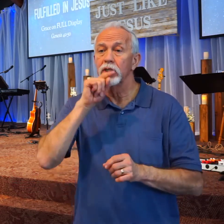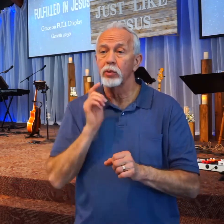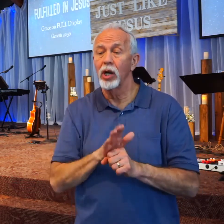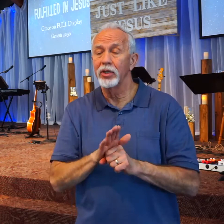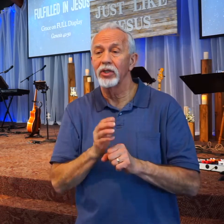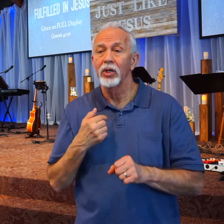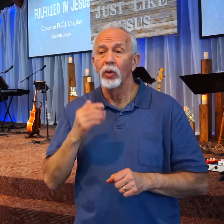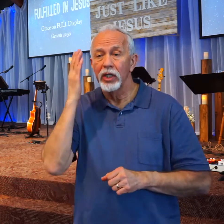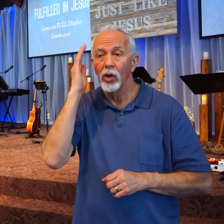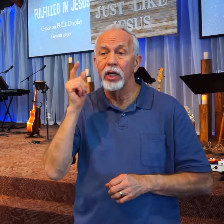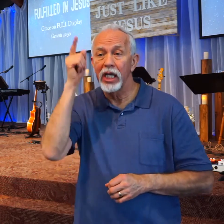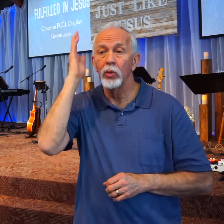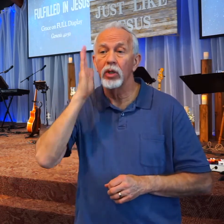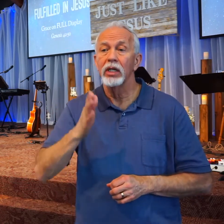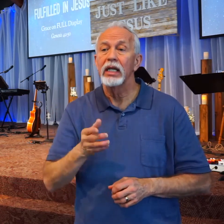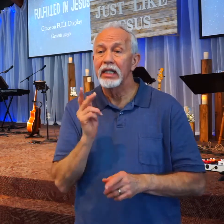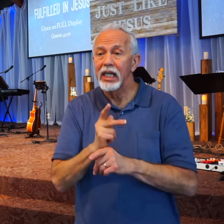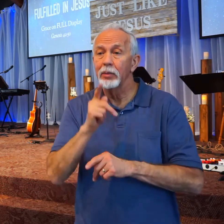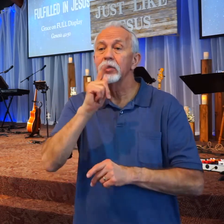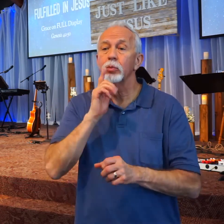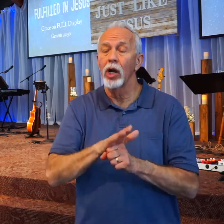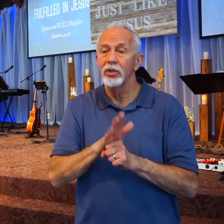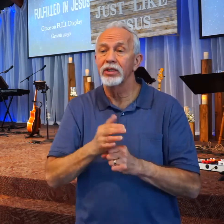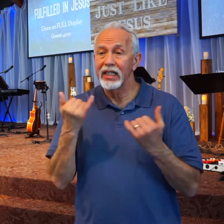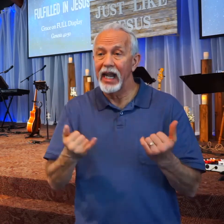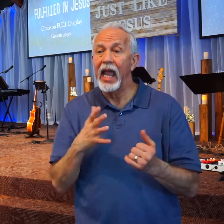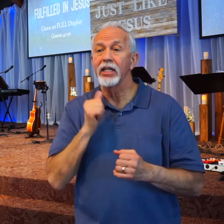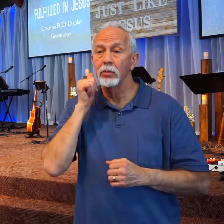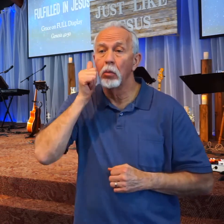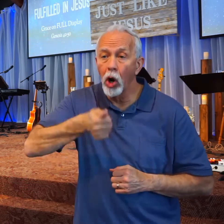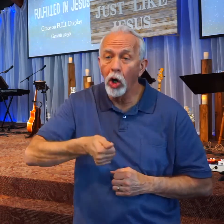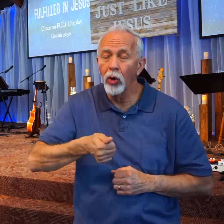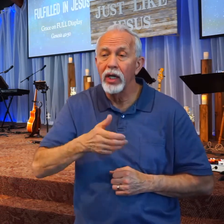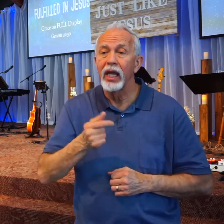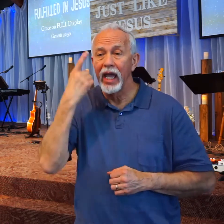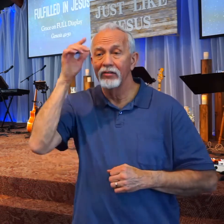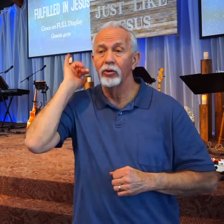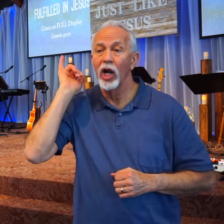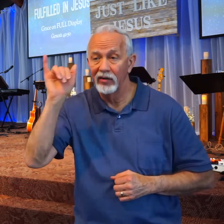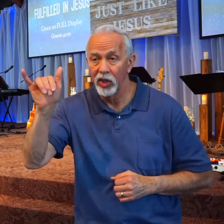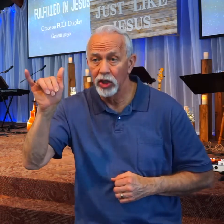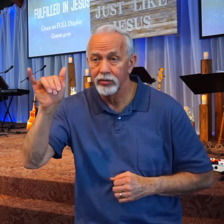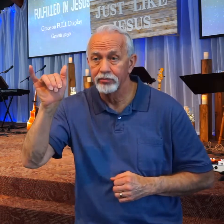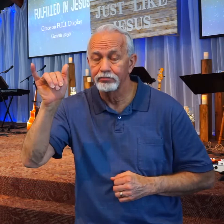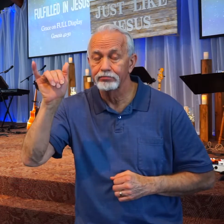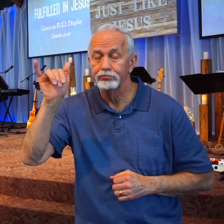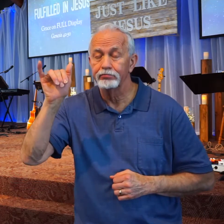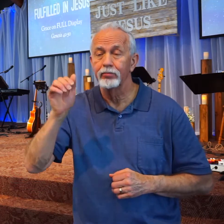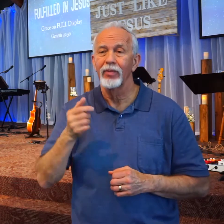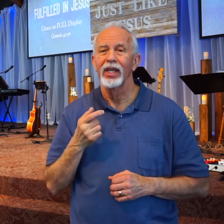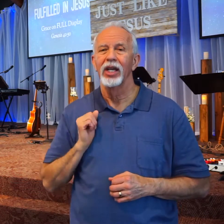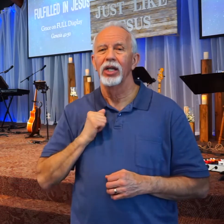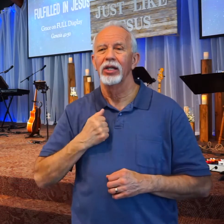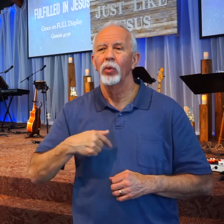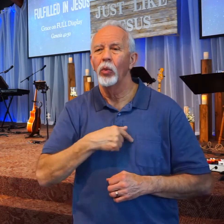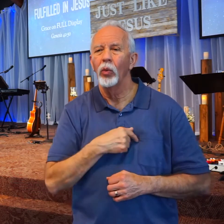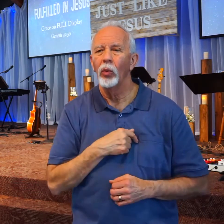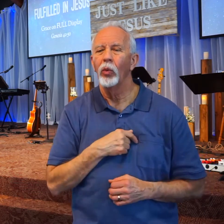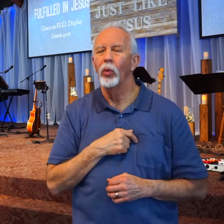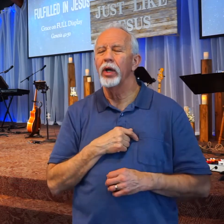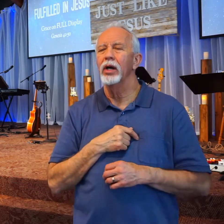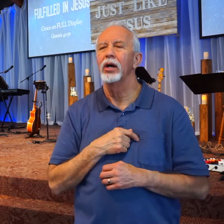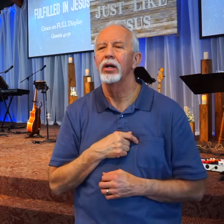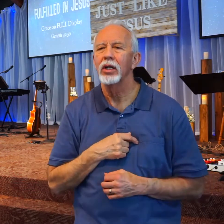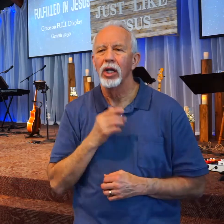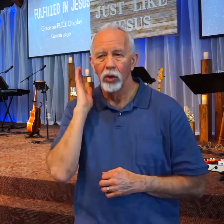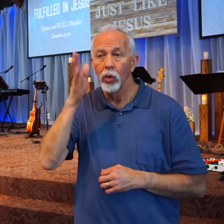he'll keep them today, and he'll keep them tomorrow, and he'll keep them for all eternity. We all will bow before Jesus one